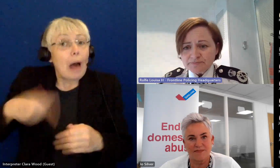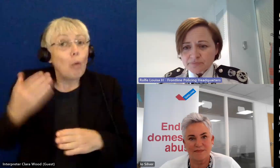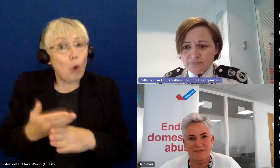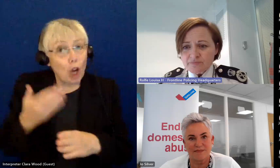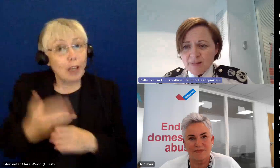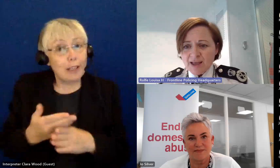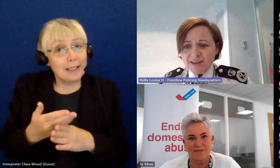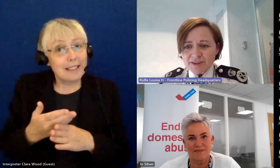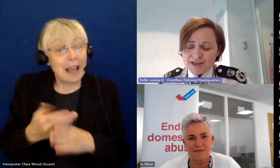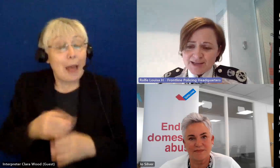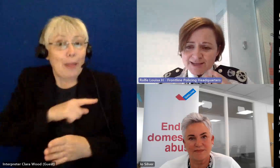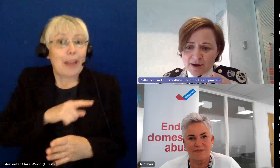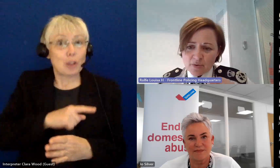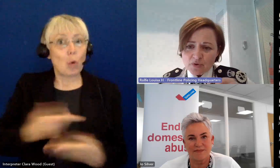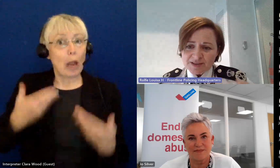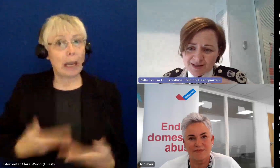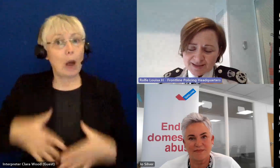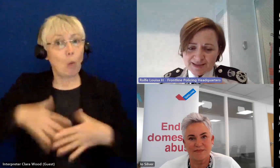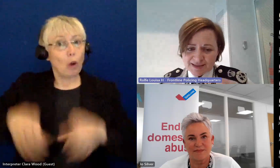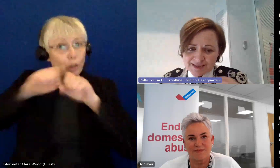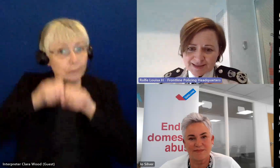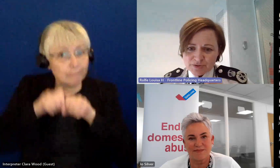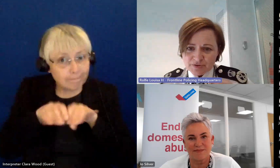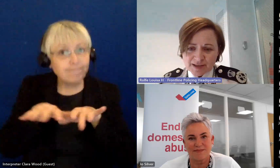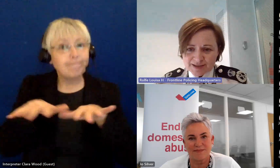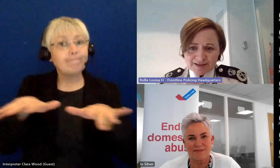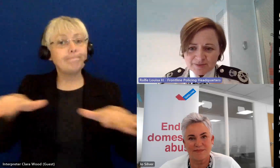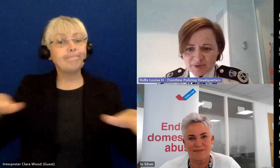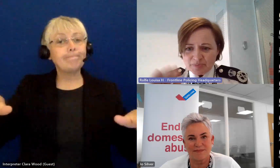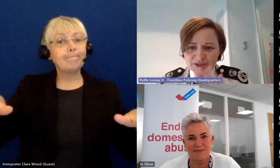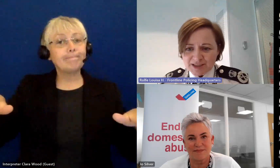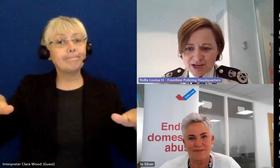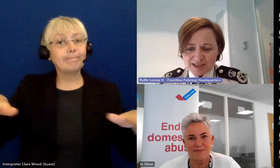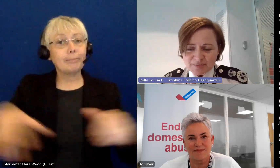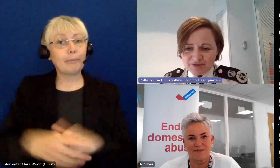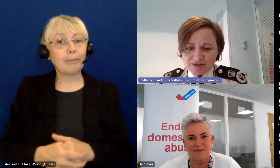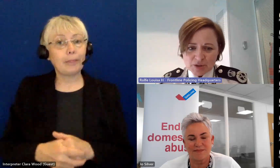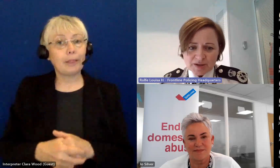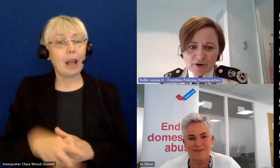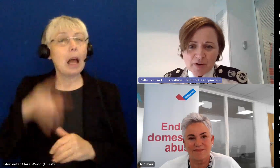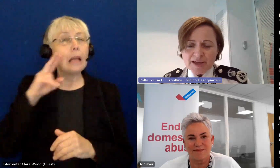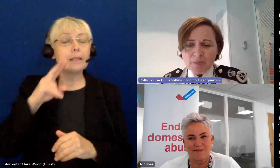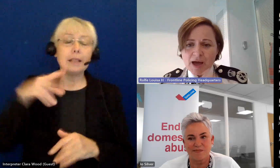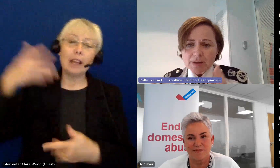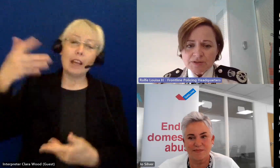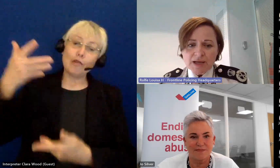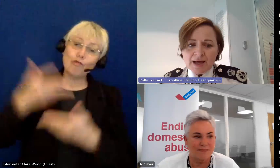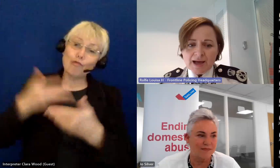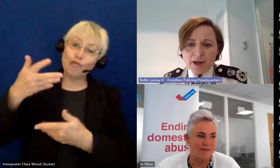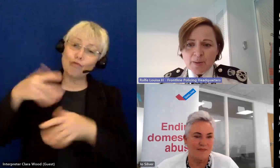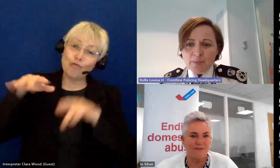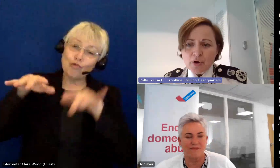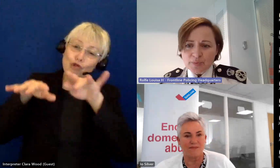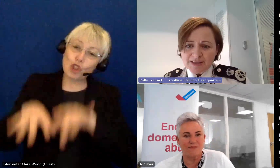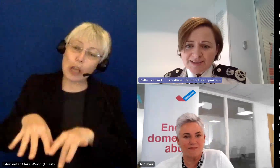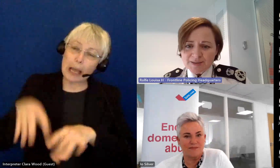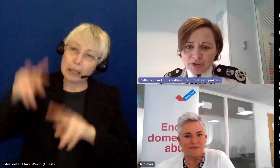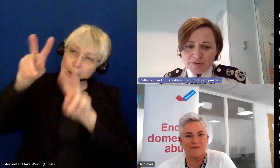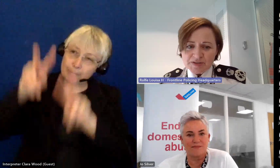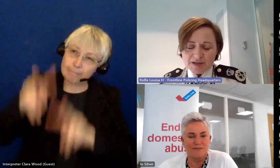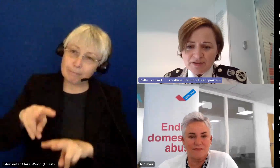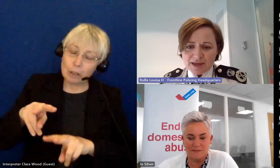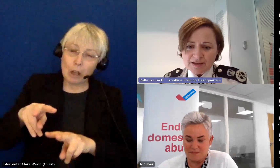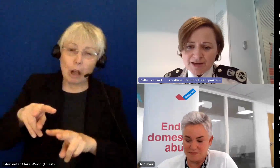So and the, you know, and what it does is it sort of, I can see there's been a bit in the chat, a bit of toing and froing about